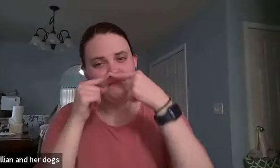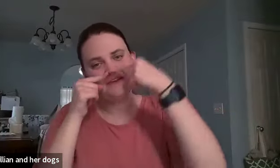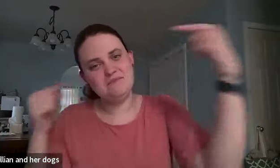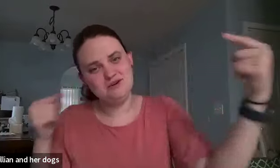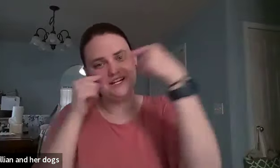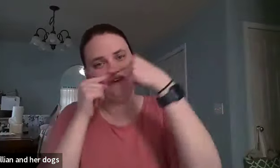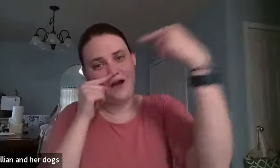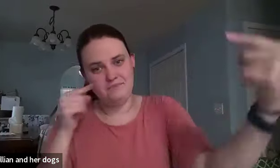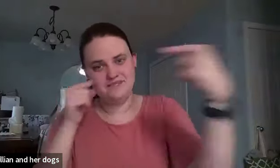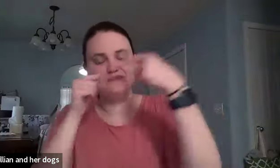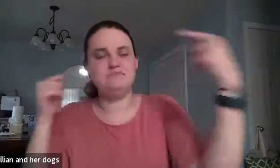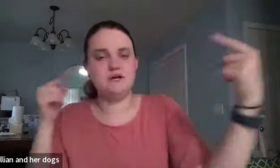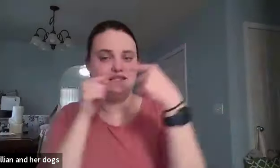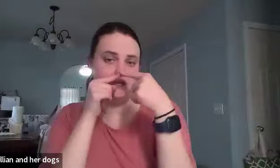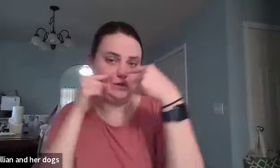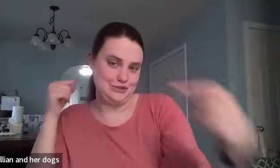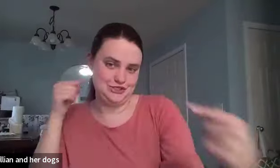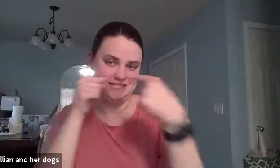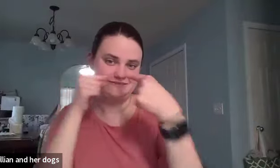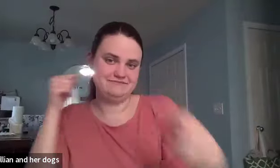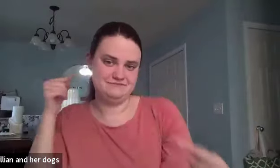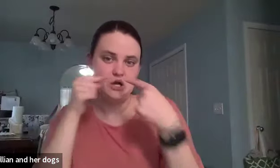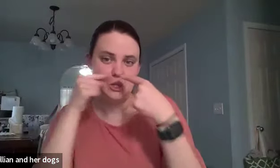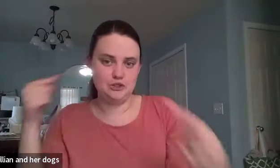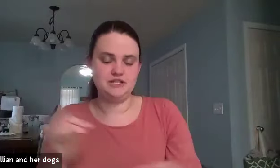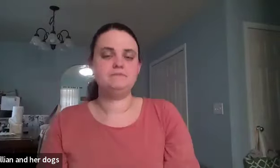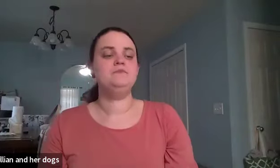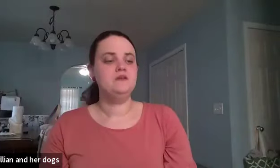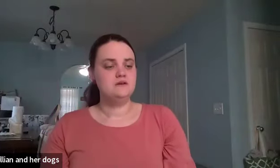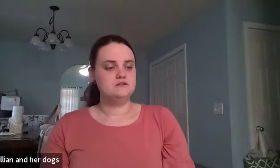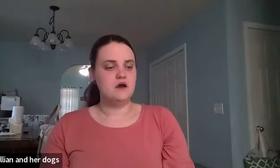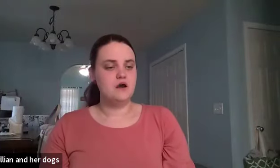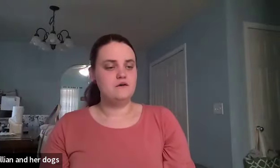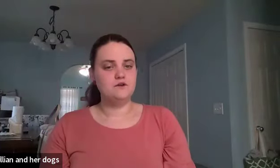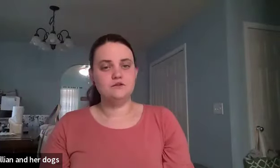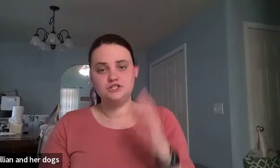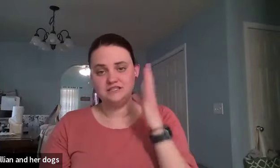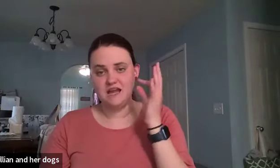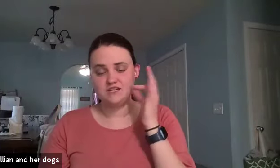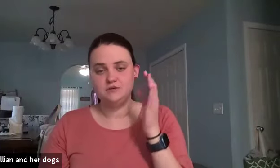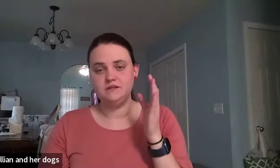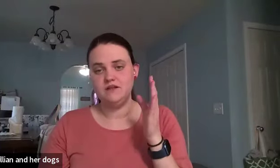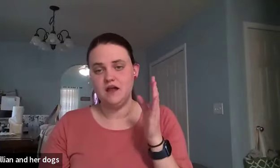I'm making the motion of opposite, but it's allergic. Allergic. So if you're allergic to cats, you would be